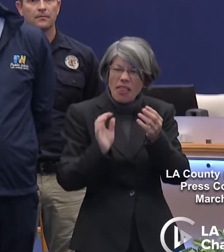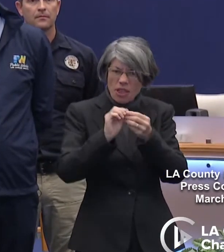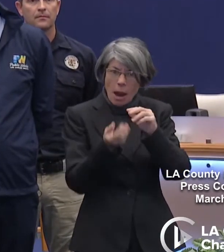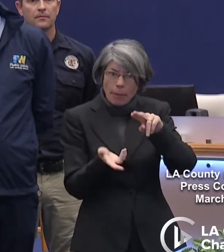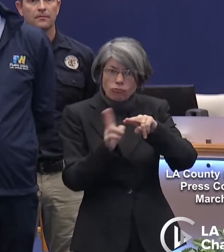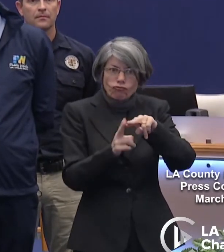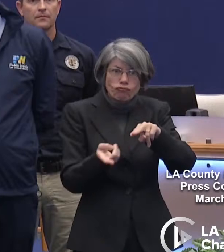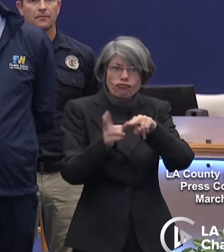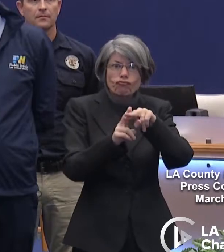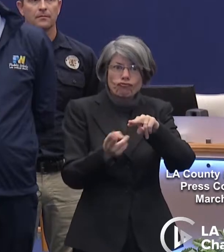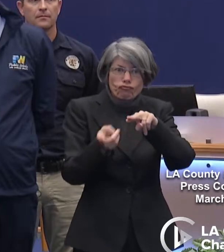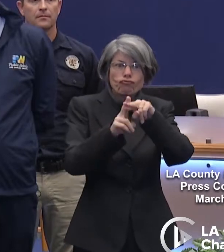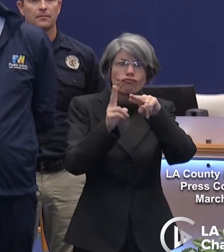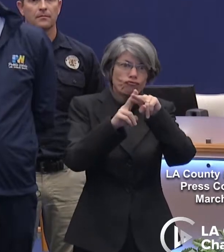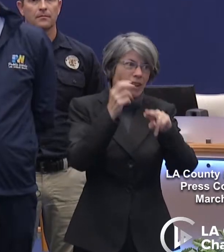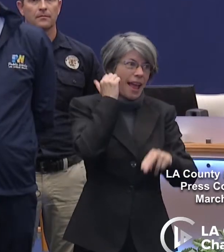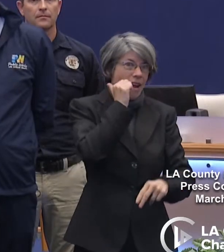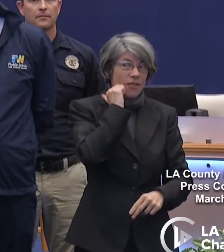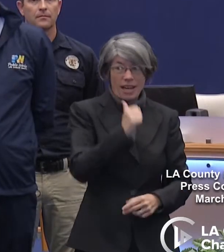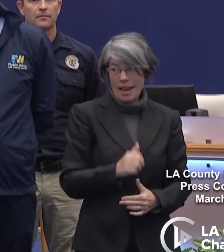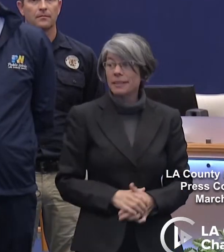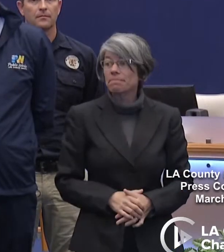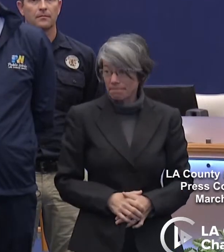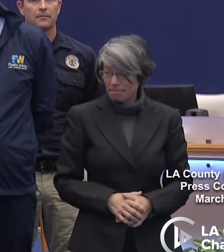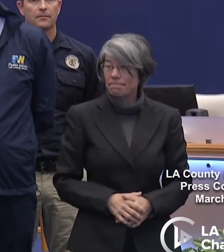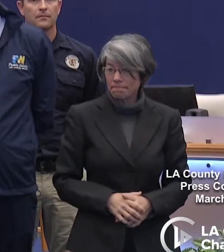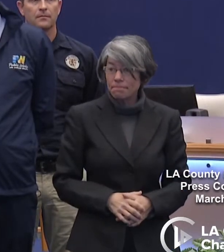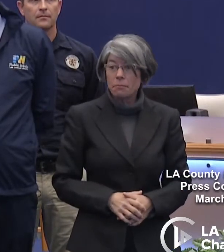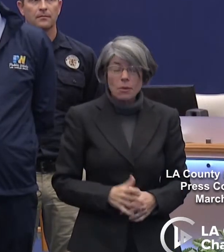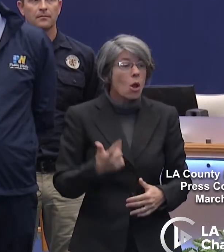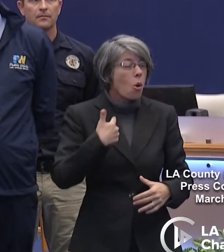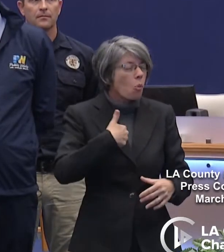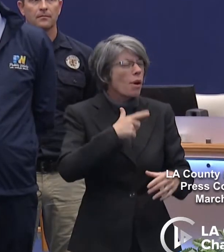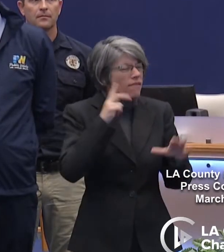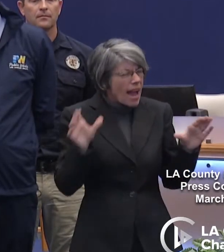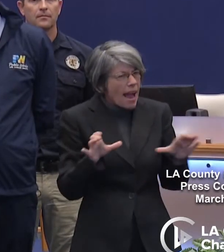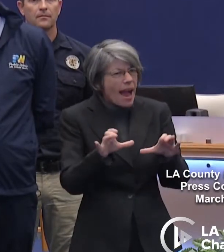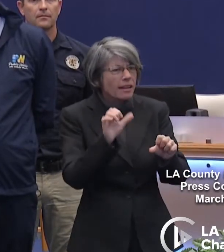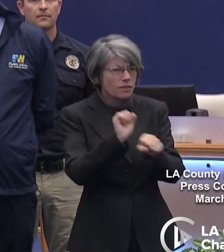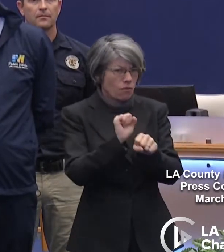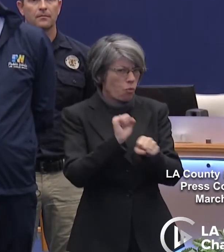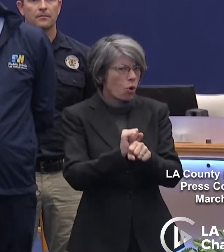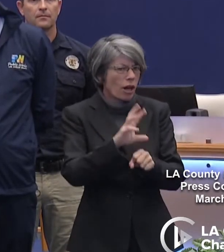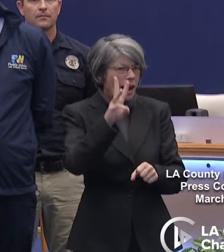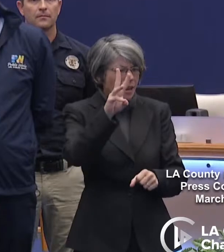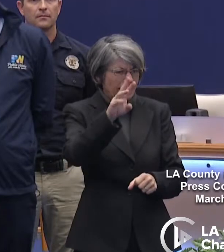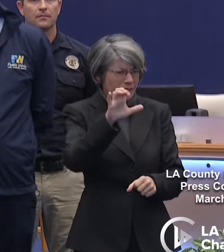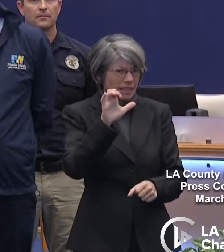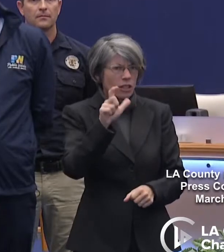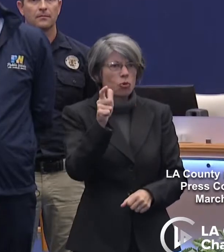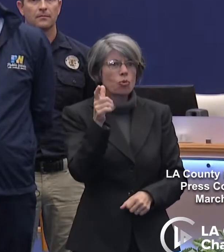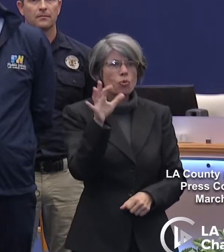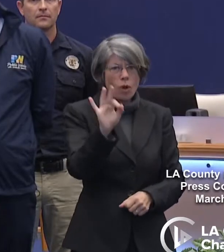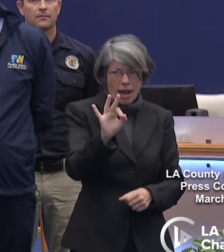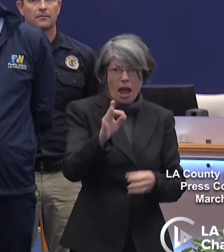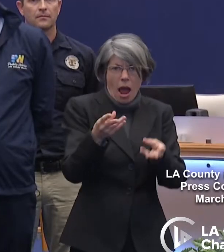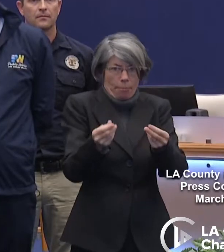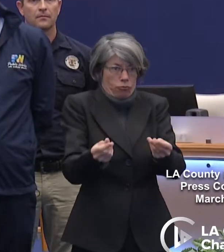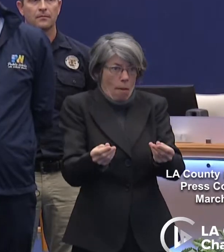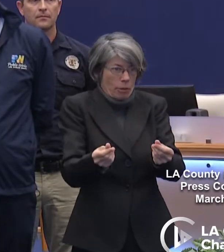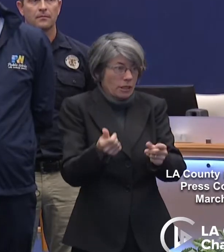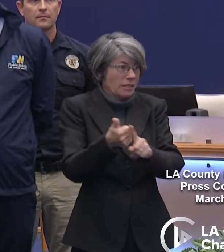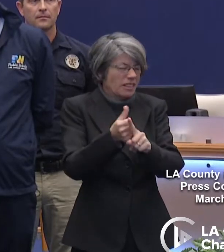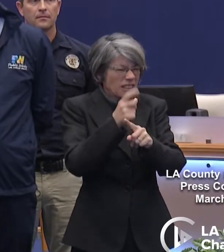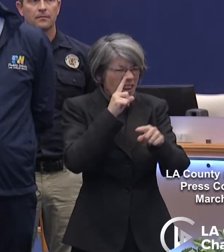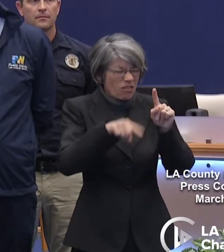continues to go up each day. We have active work going on 629 parcels that